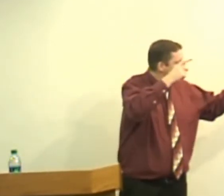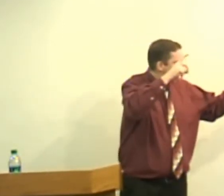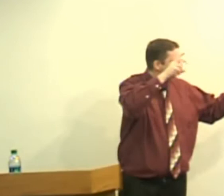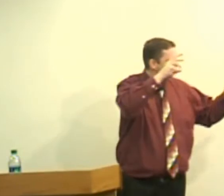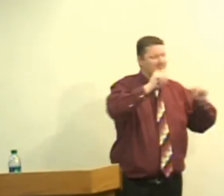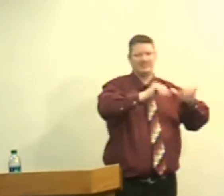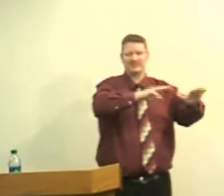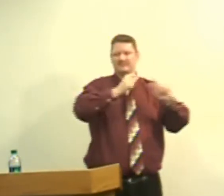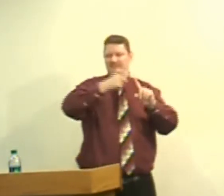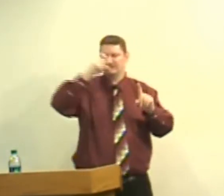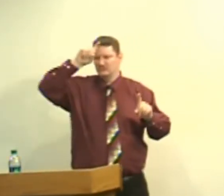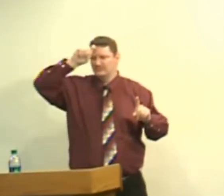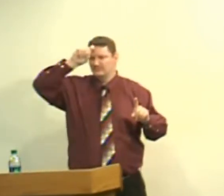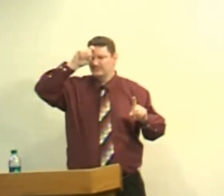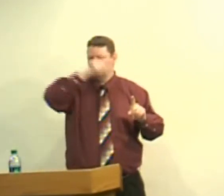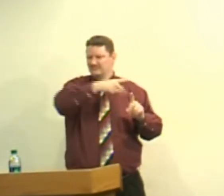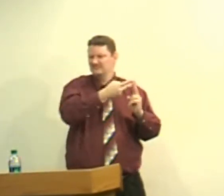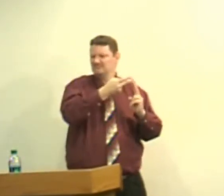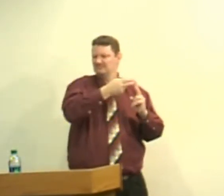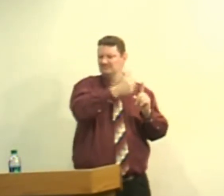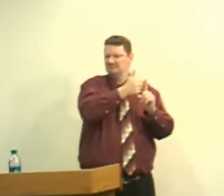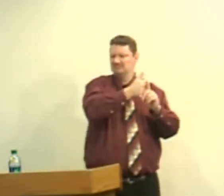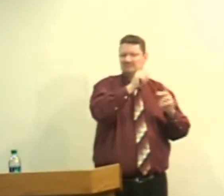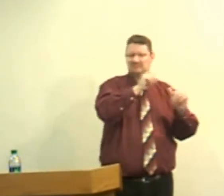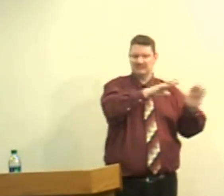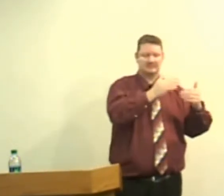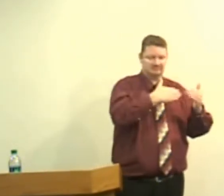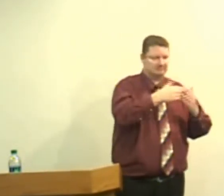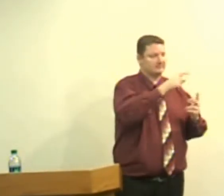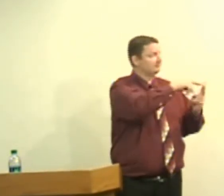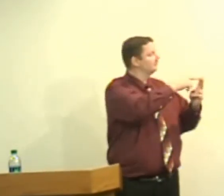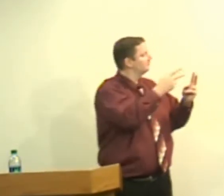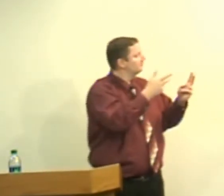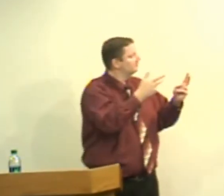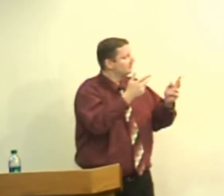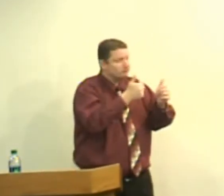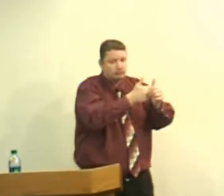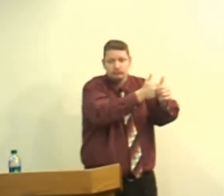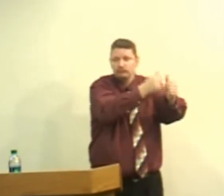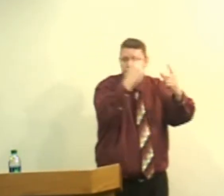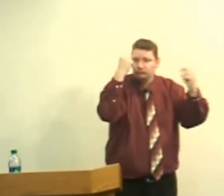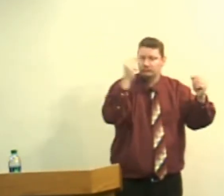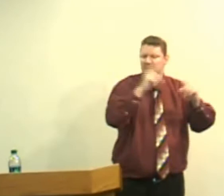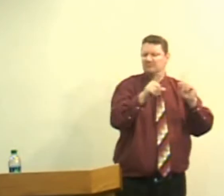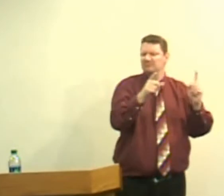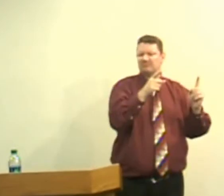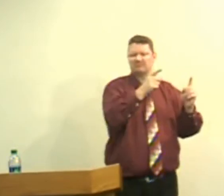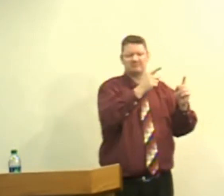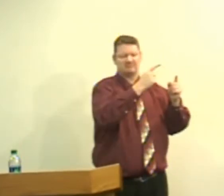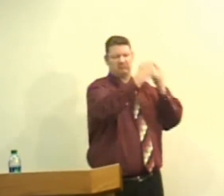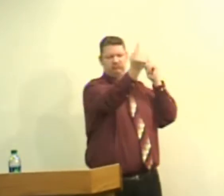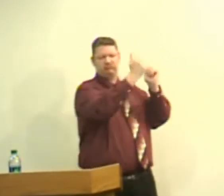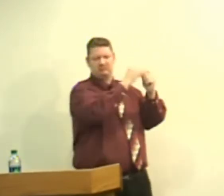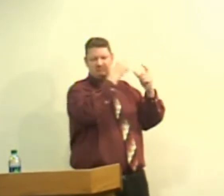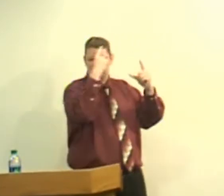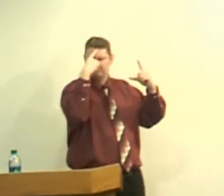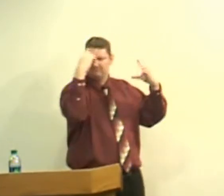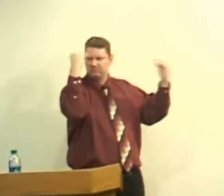two of them from Egypt, they were magicians. And they were not followers of